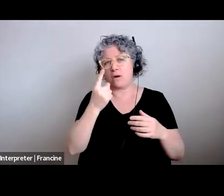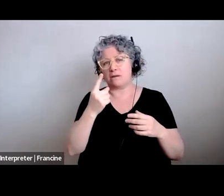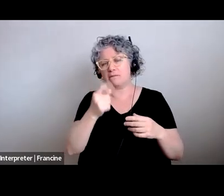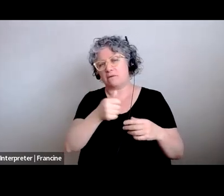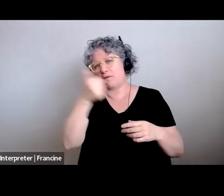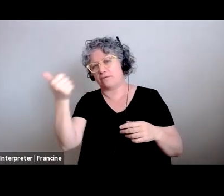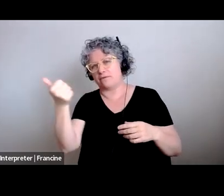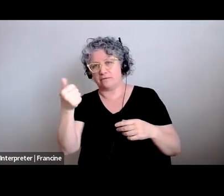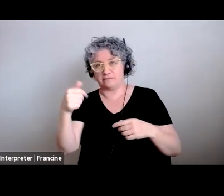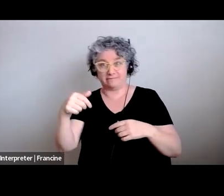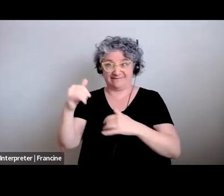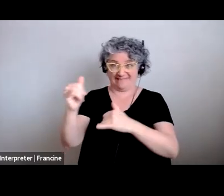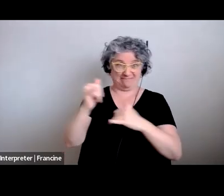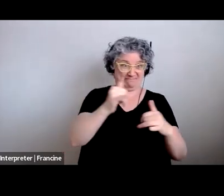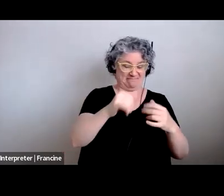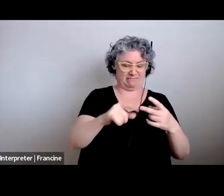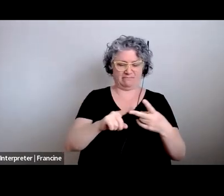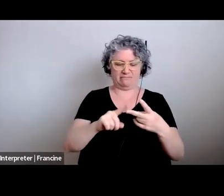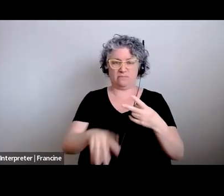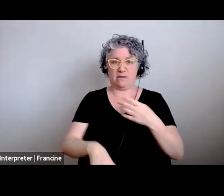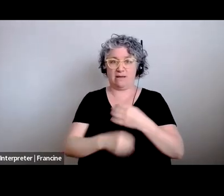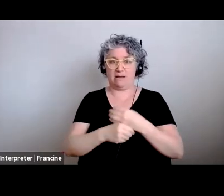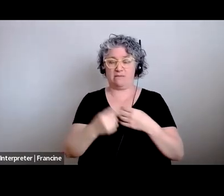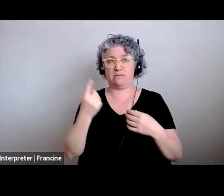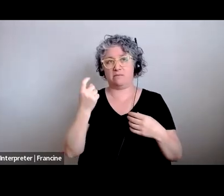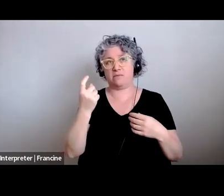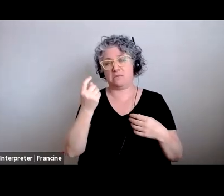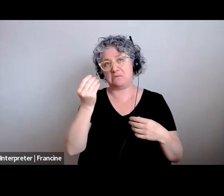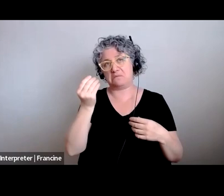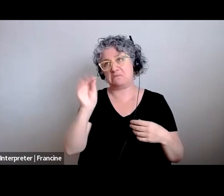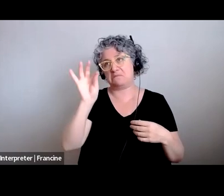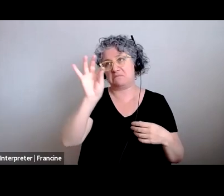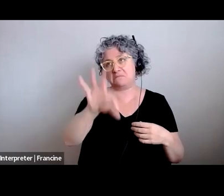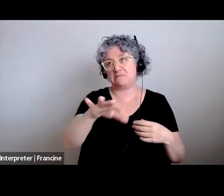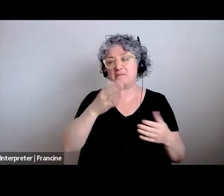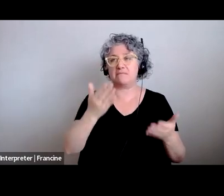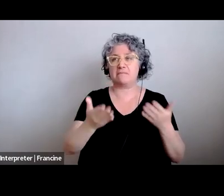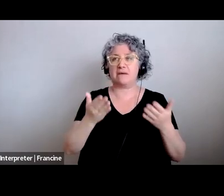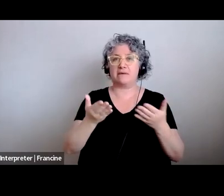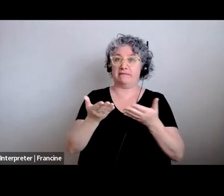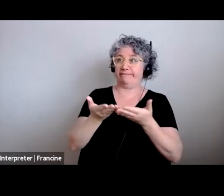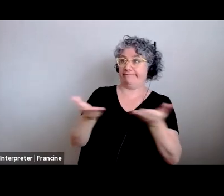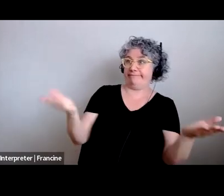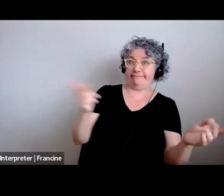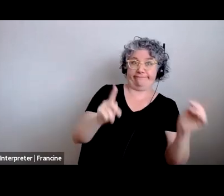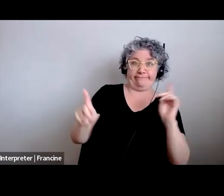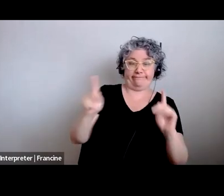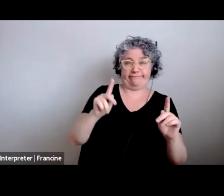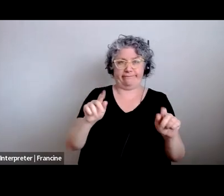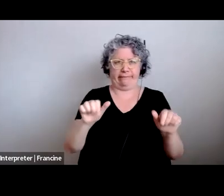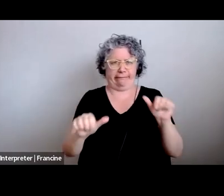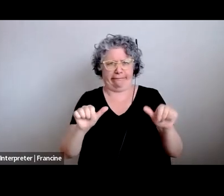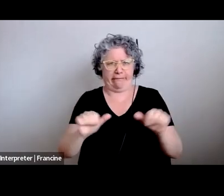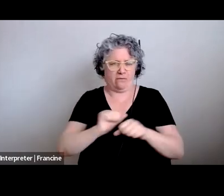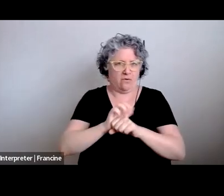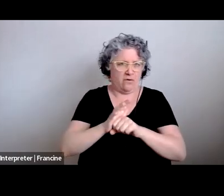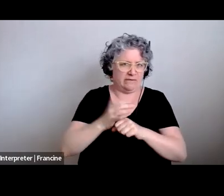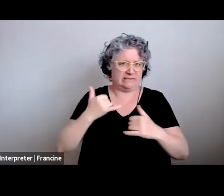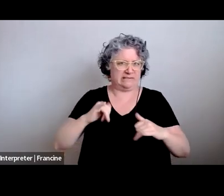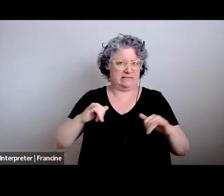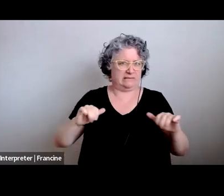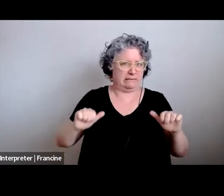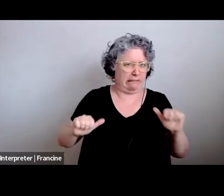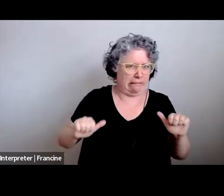question perhaps of sort of pandemic hesitancy, but I think that the pandemic was also a